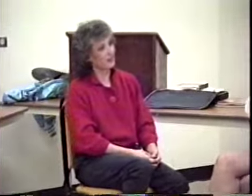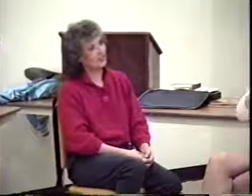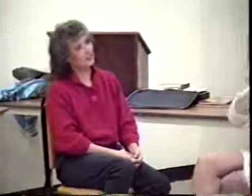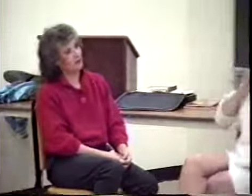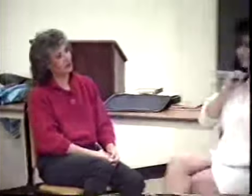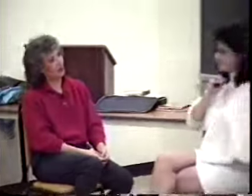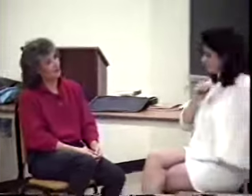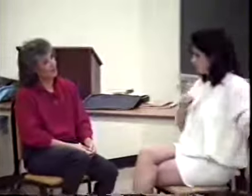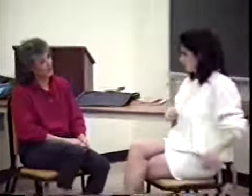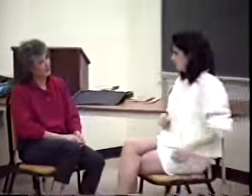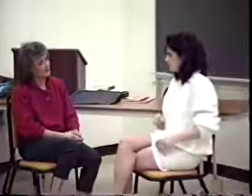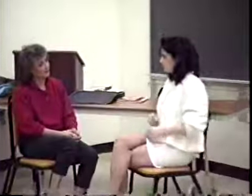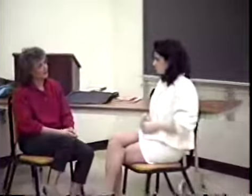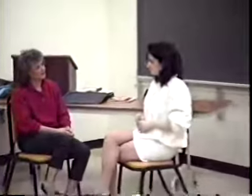Holly's from far away.